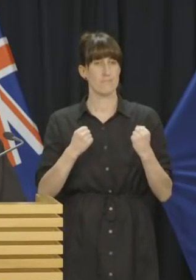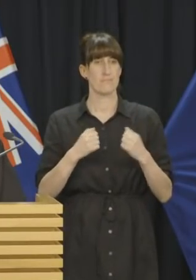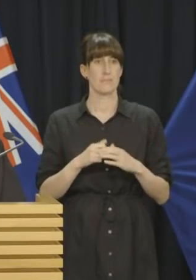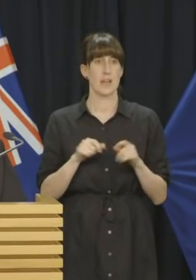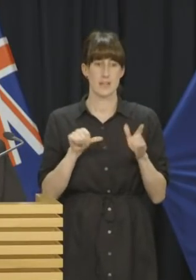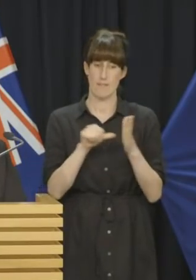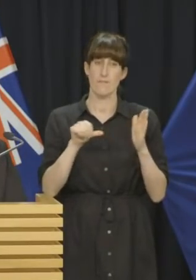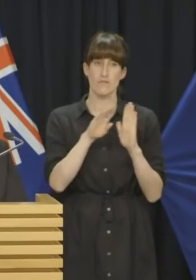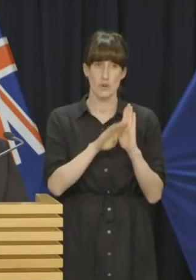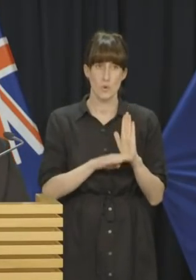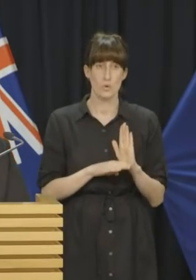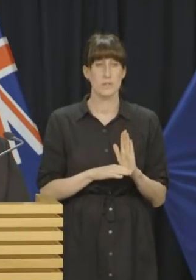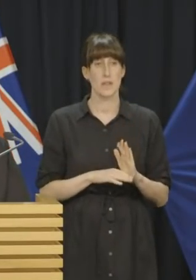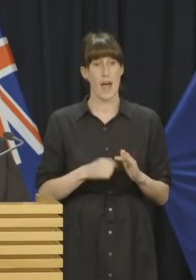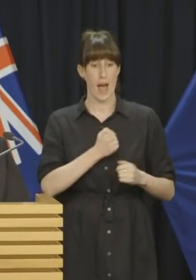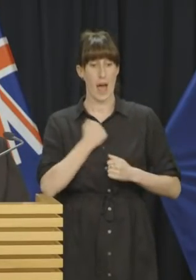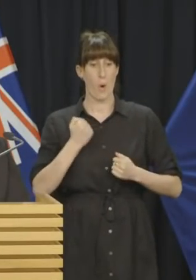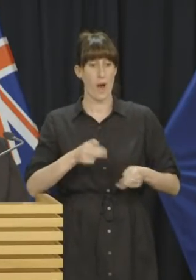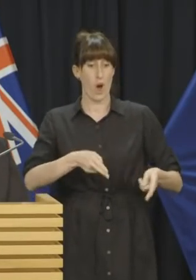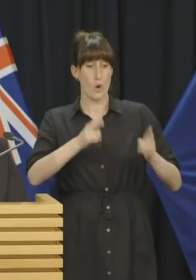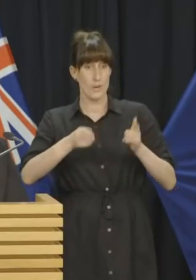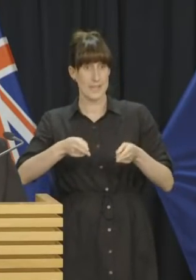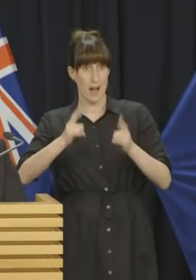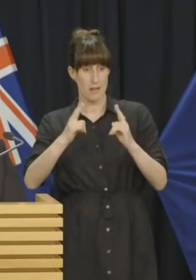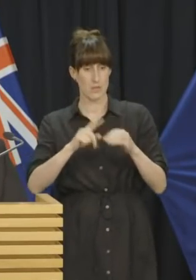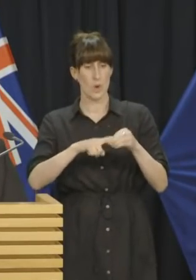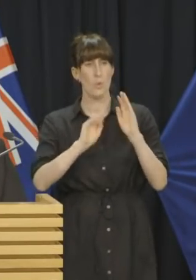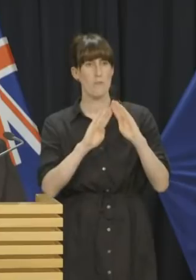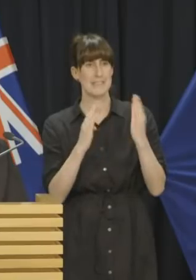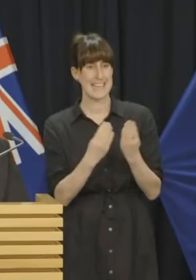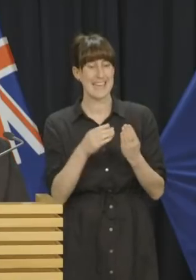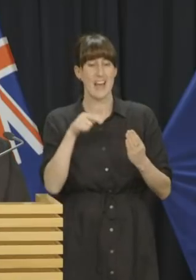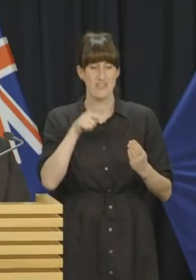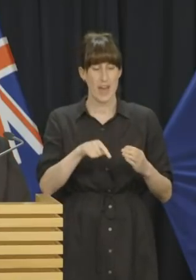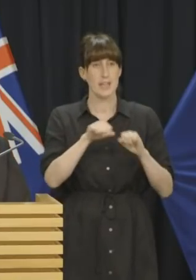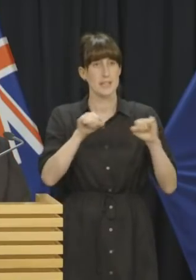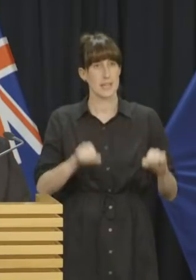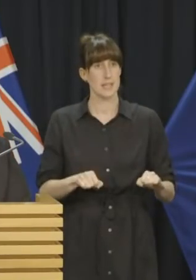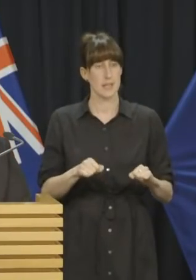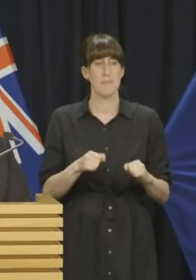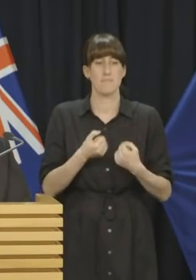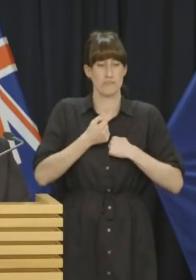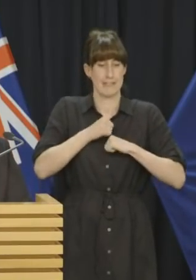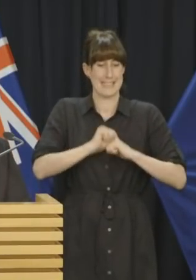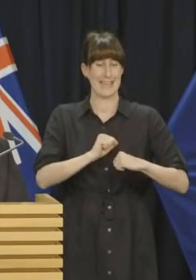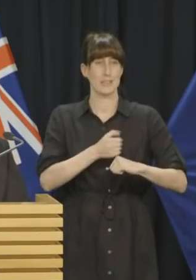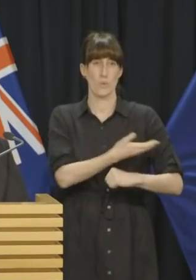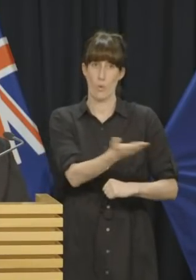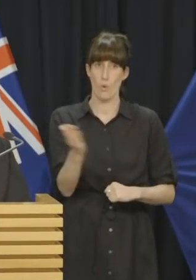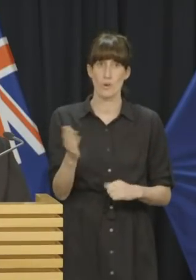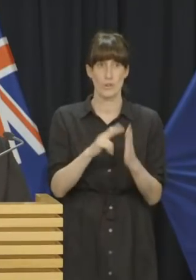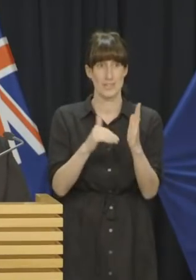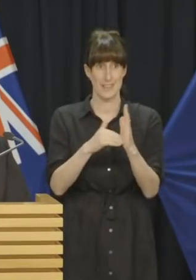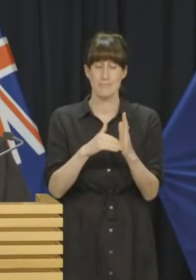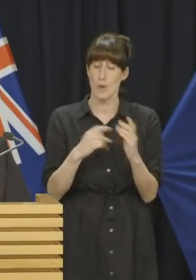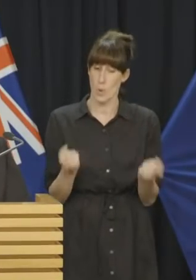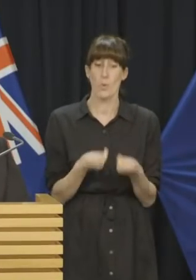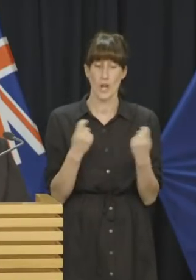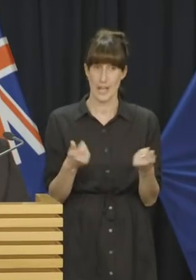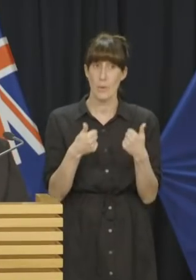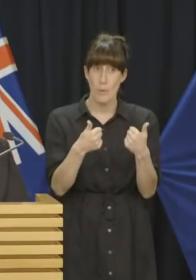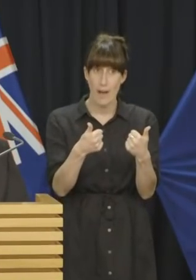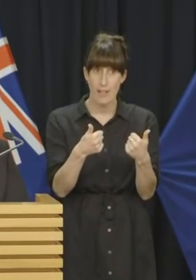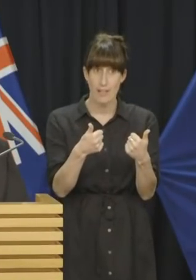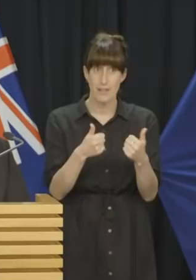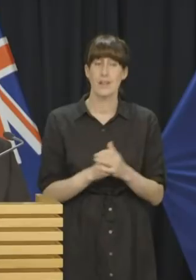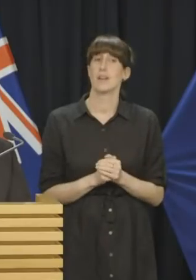isolation and quarantine system is our front line of this defence, and it is working. We have not had